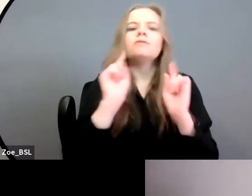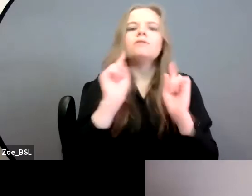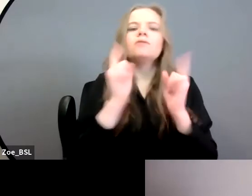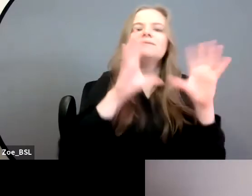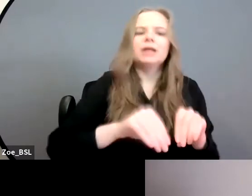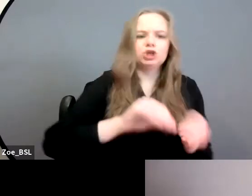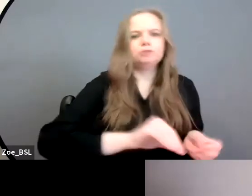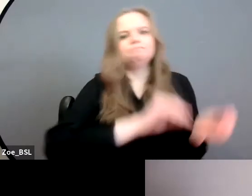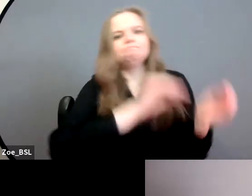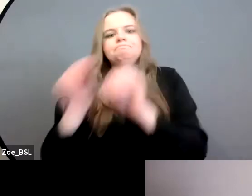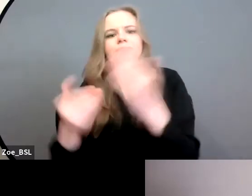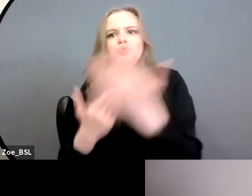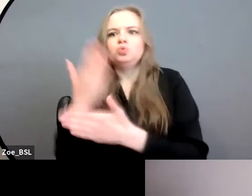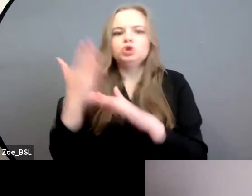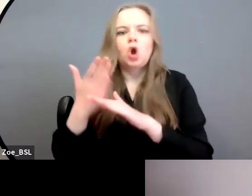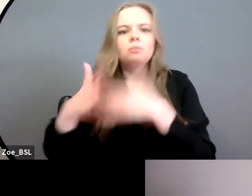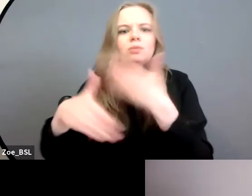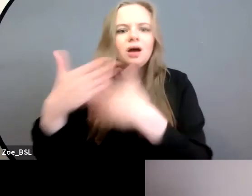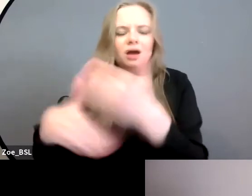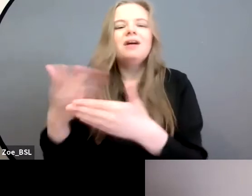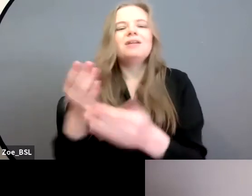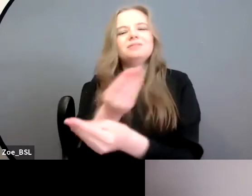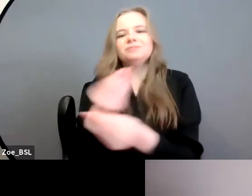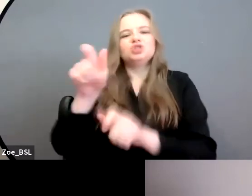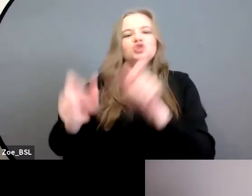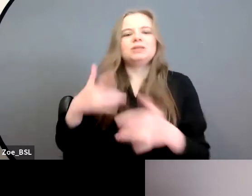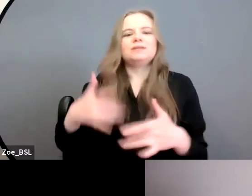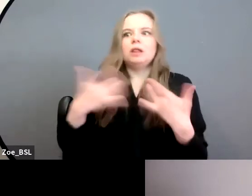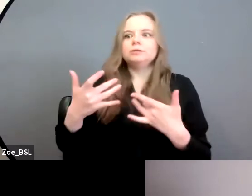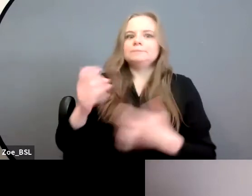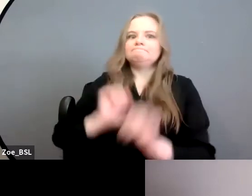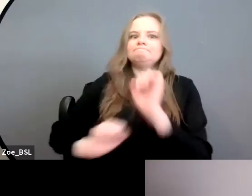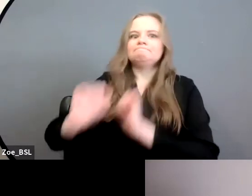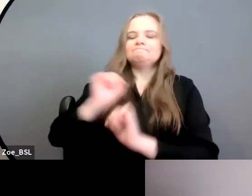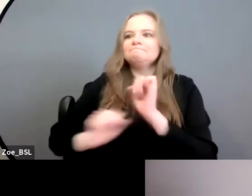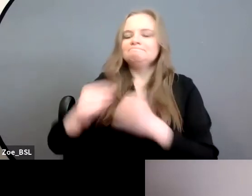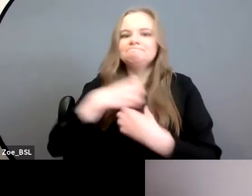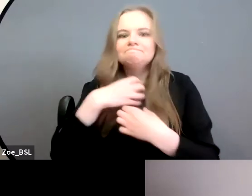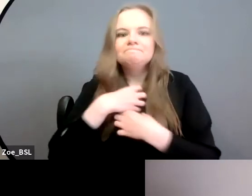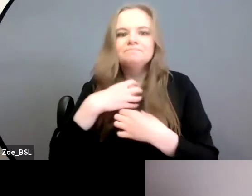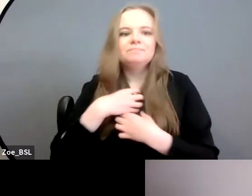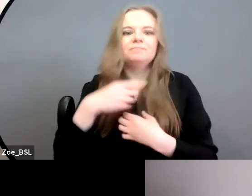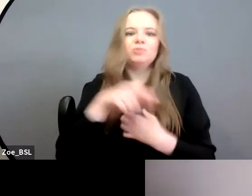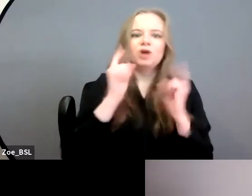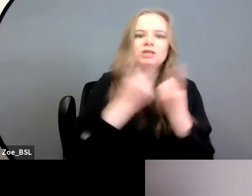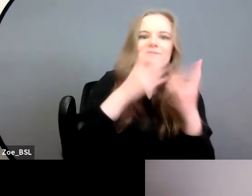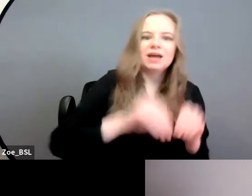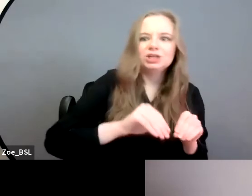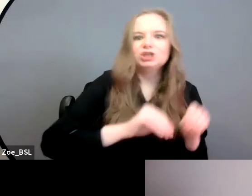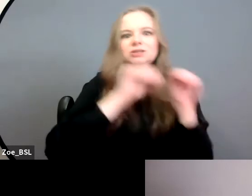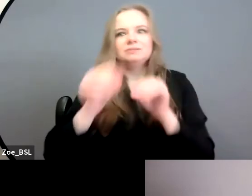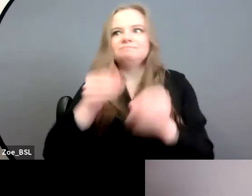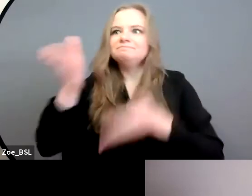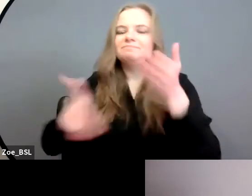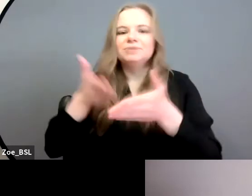Many students felt they were quite daunted by that next stage, and actually some of the challenges and experiences they faced at maybe